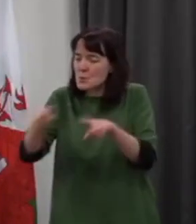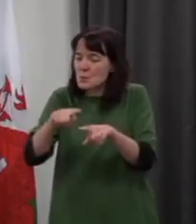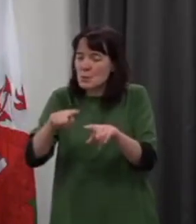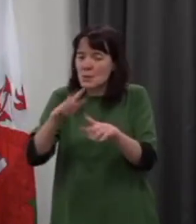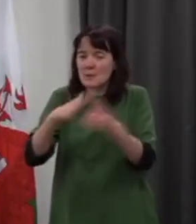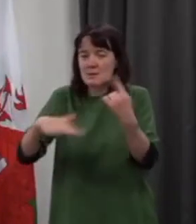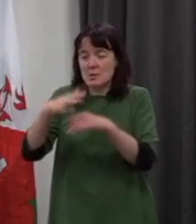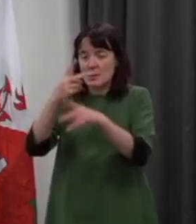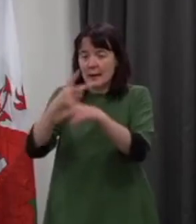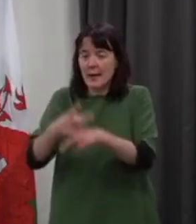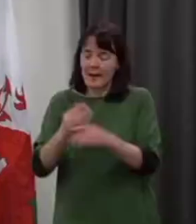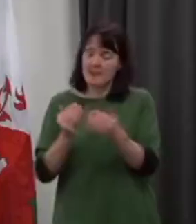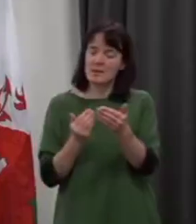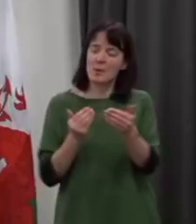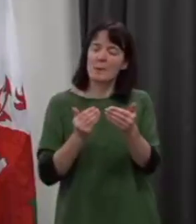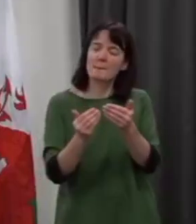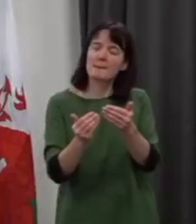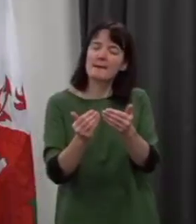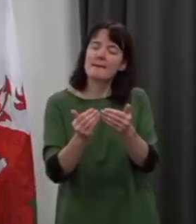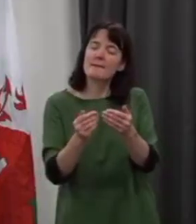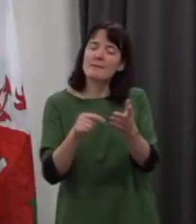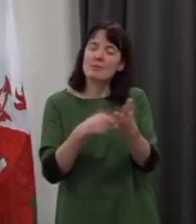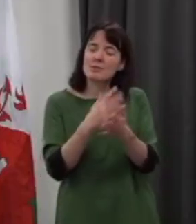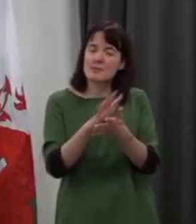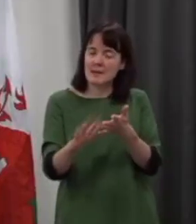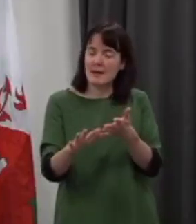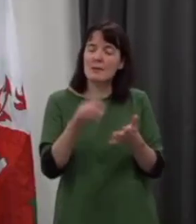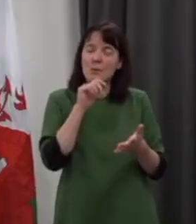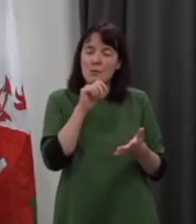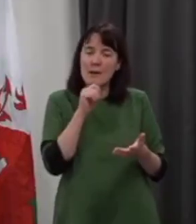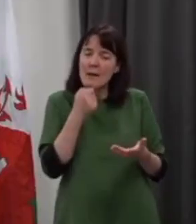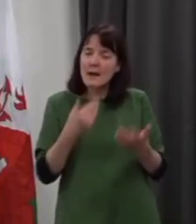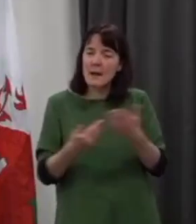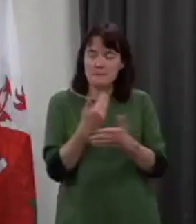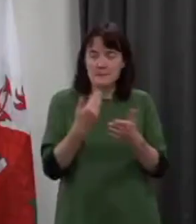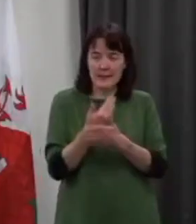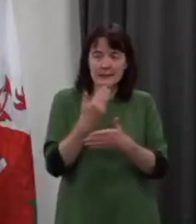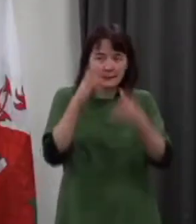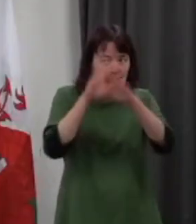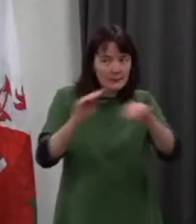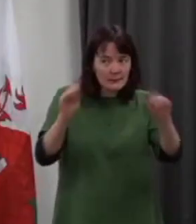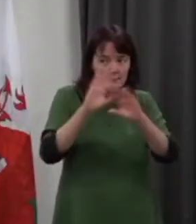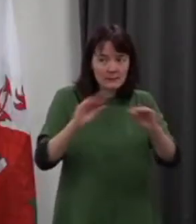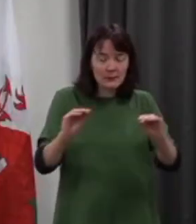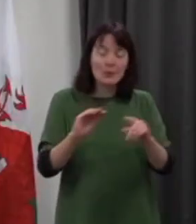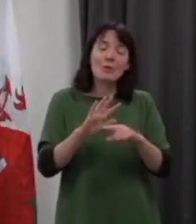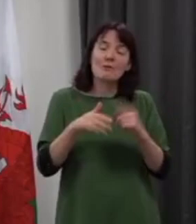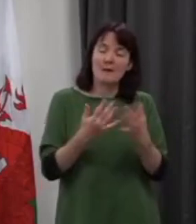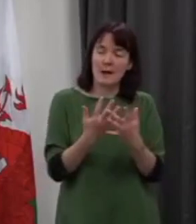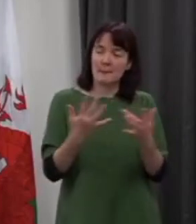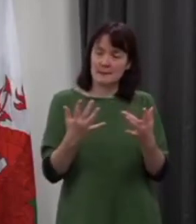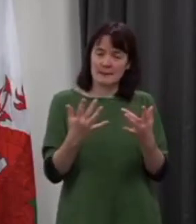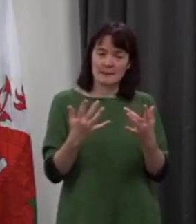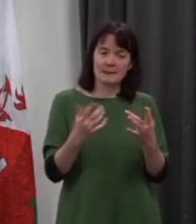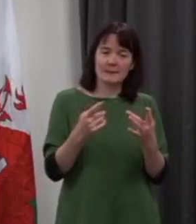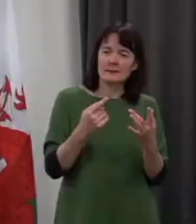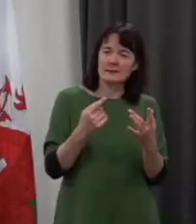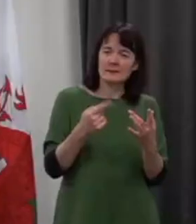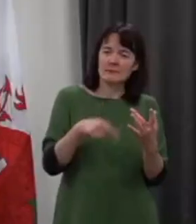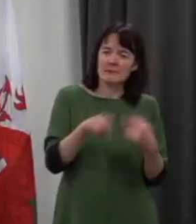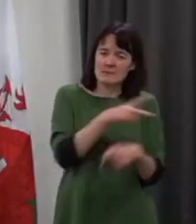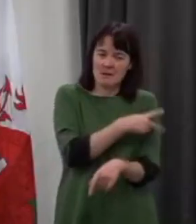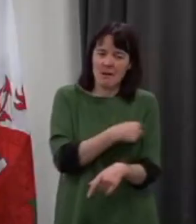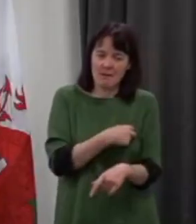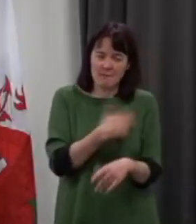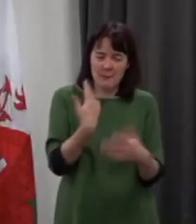by Thursday, I expect we'll be able to provide an update on the numbers of our frontline staff that we have rolled out testing to, because of course we